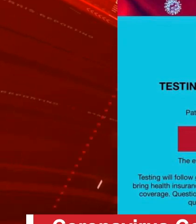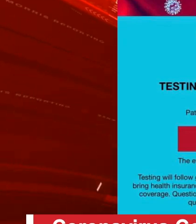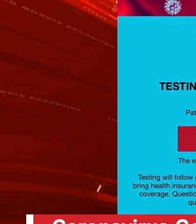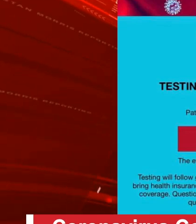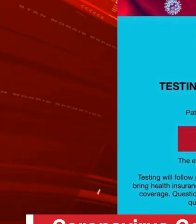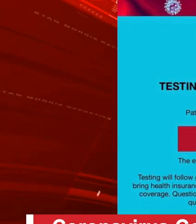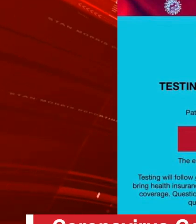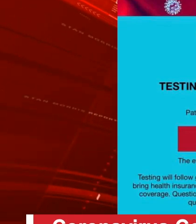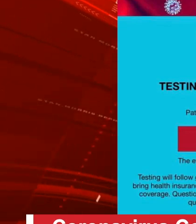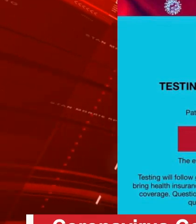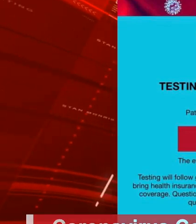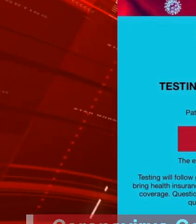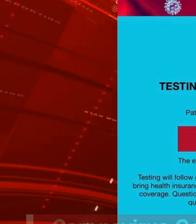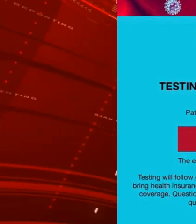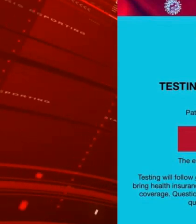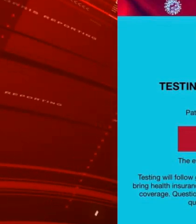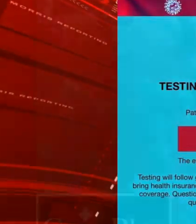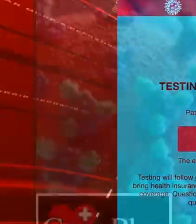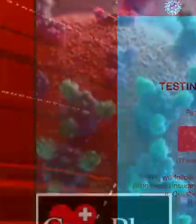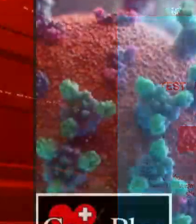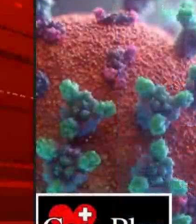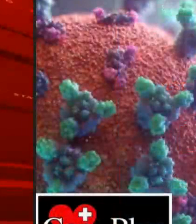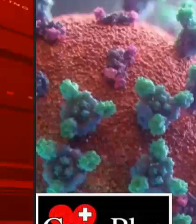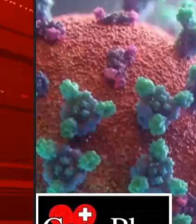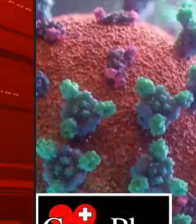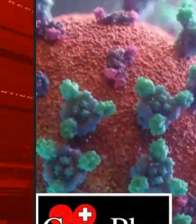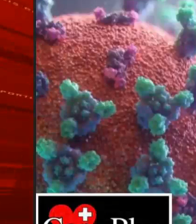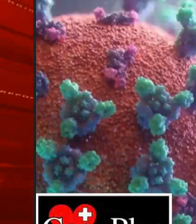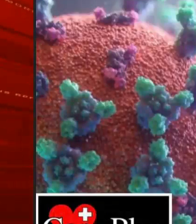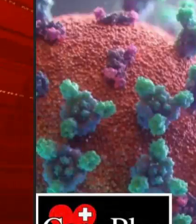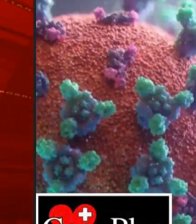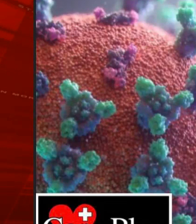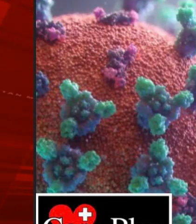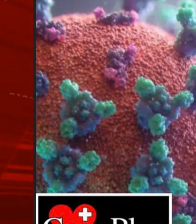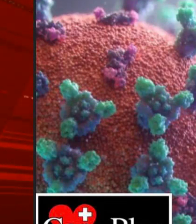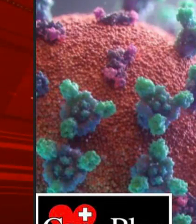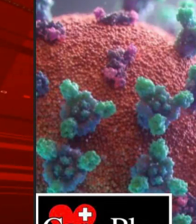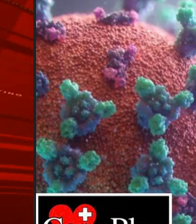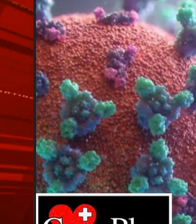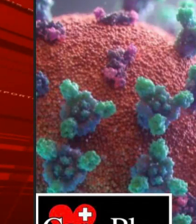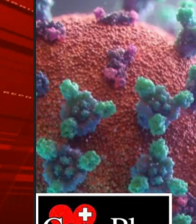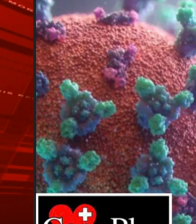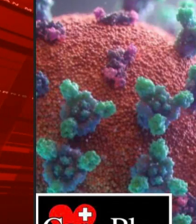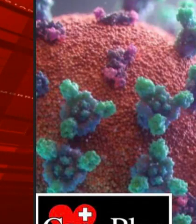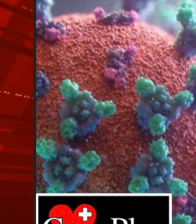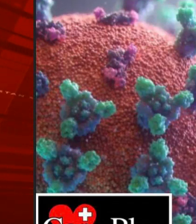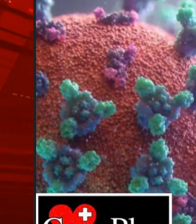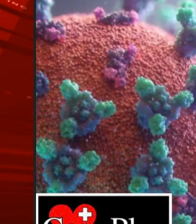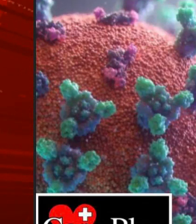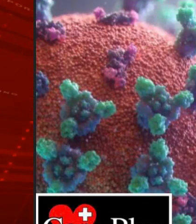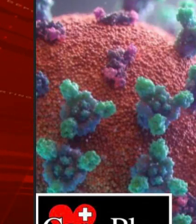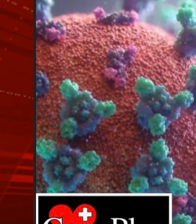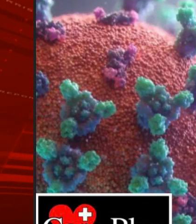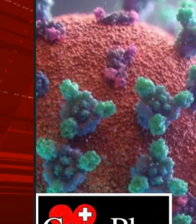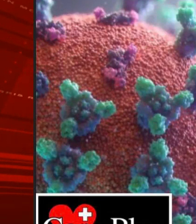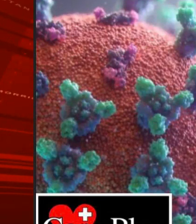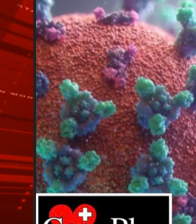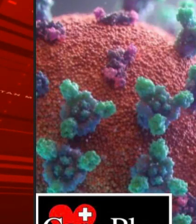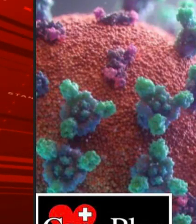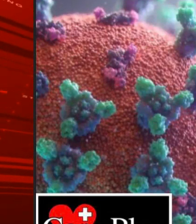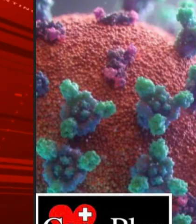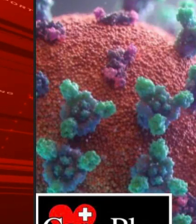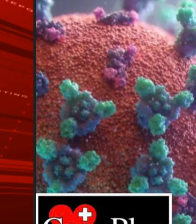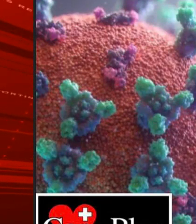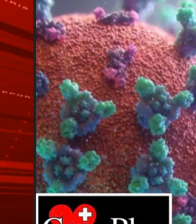like to maybe have some drive-through testing options available to you as well, you'll have an option available tomorrow. It's going to